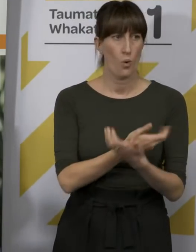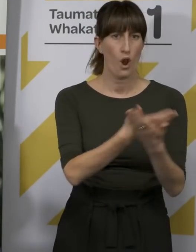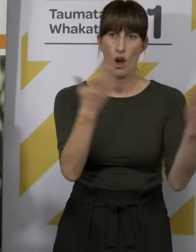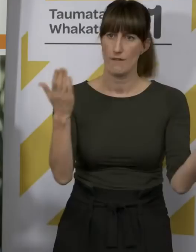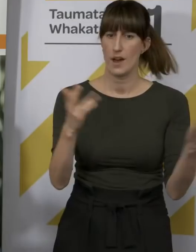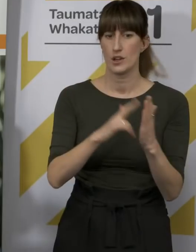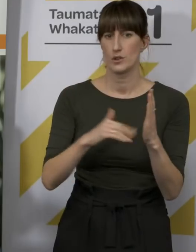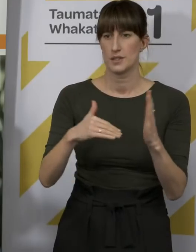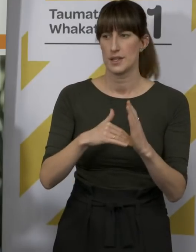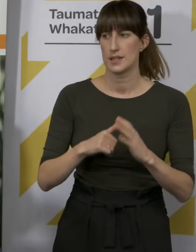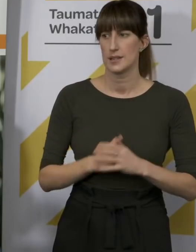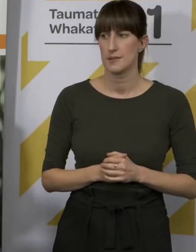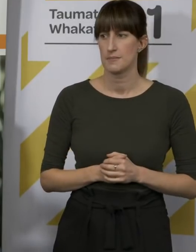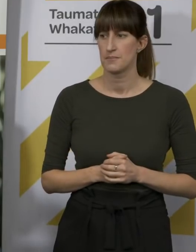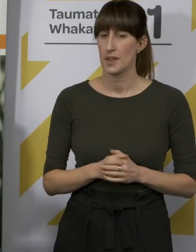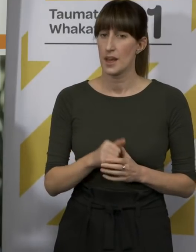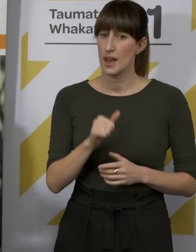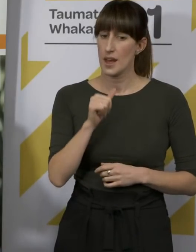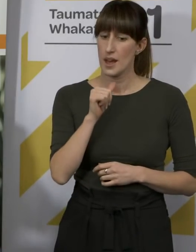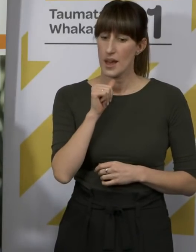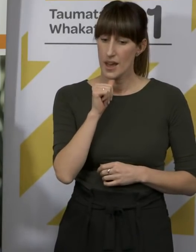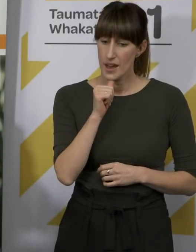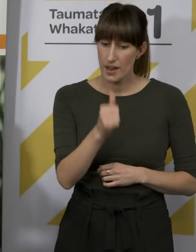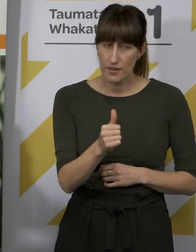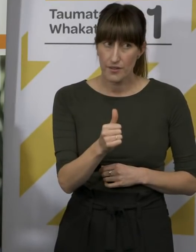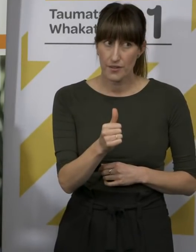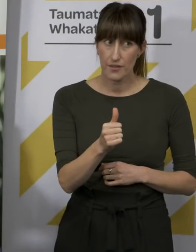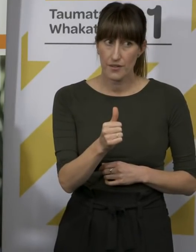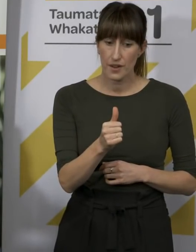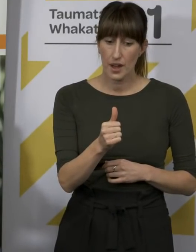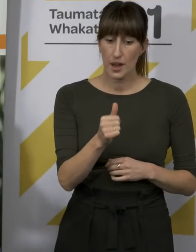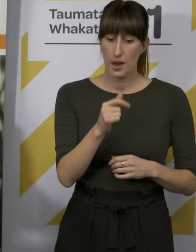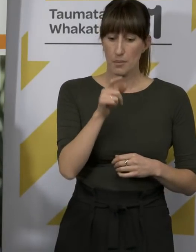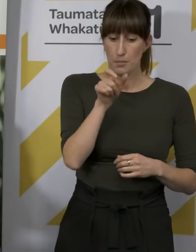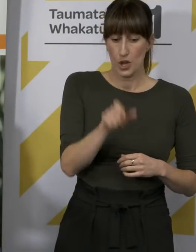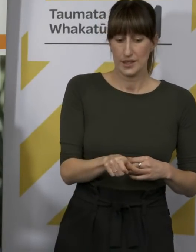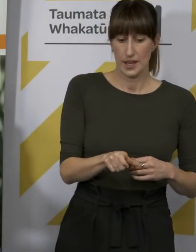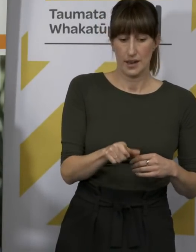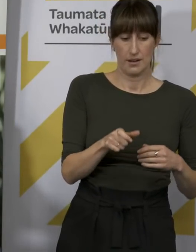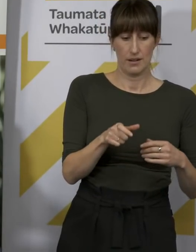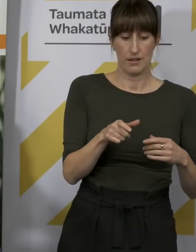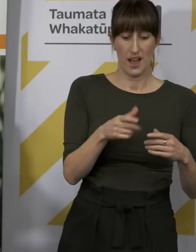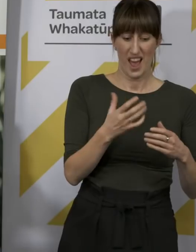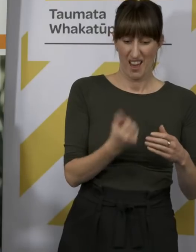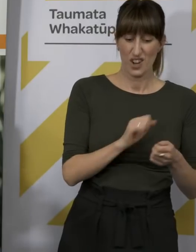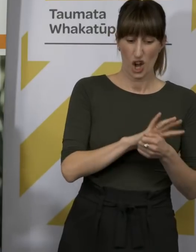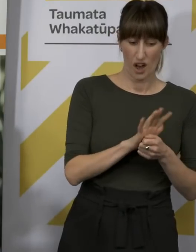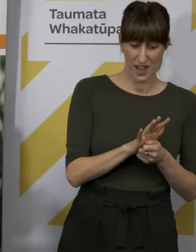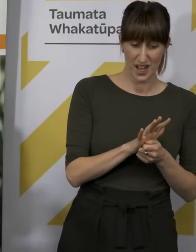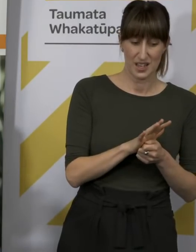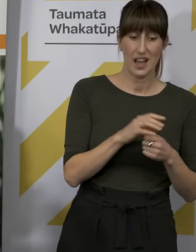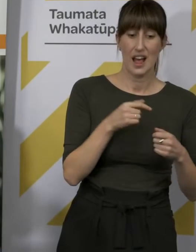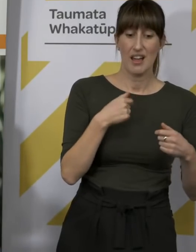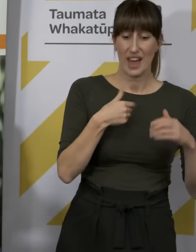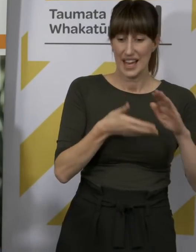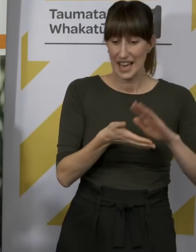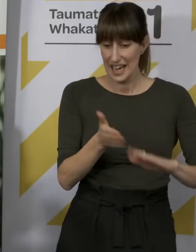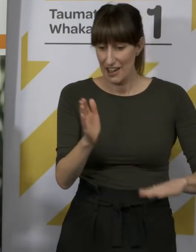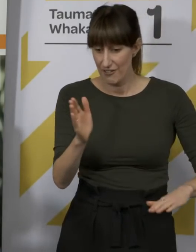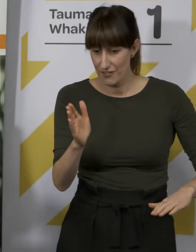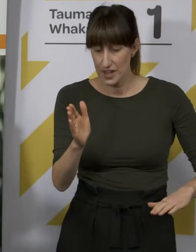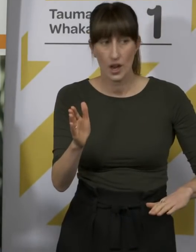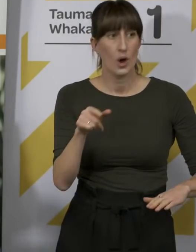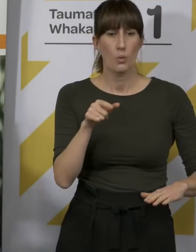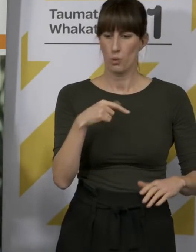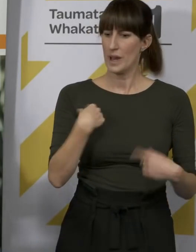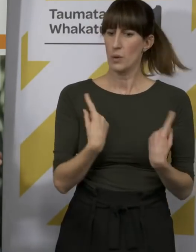And if there had been any infections leaving those managed isolation facilities, we would have picked them up there, but we did not